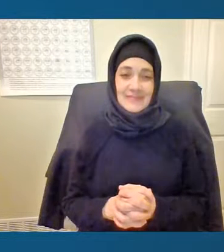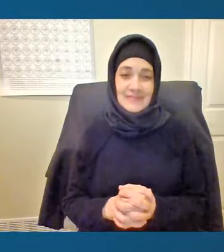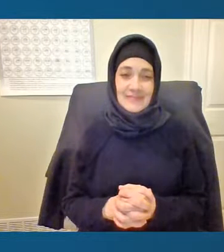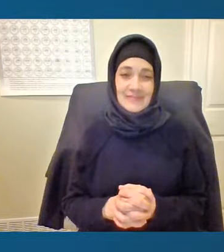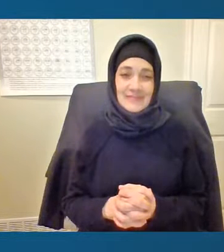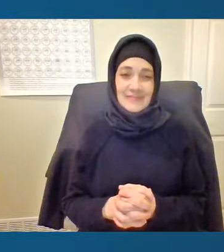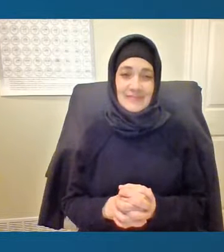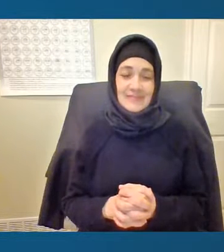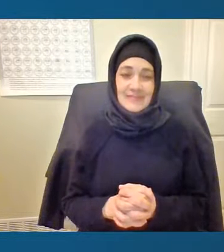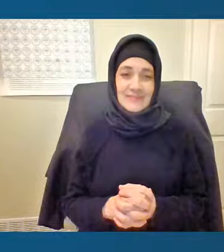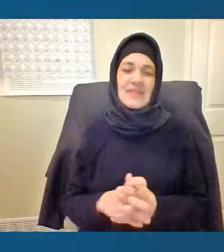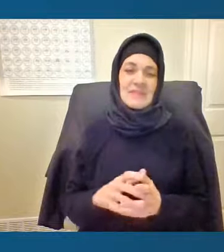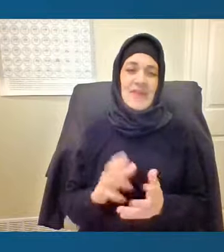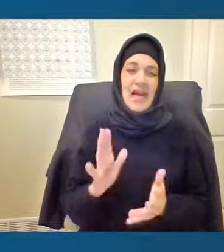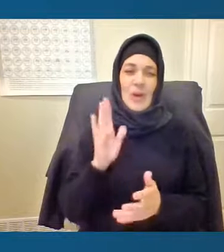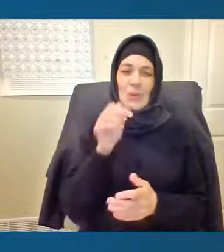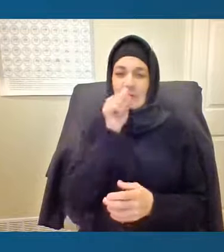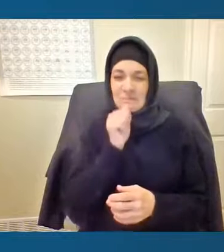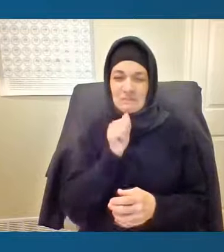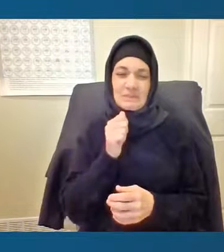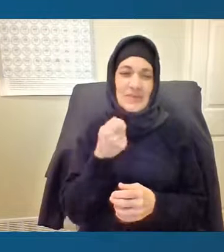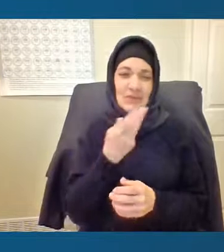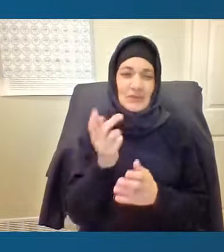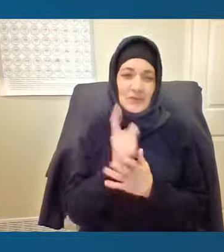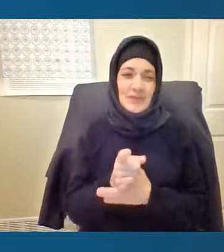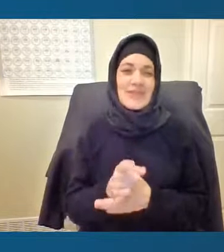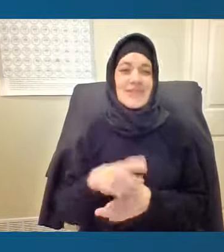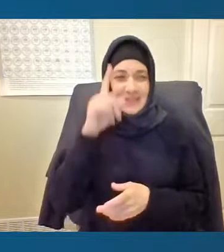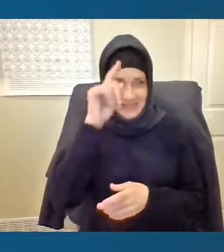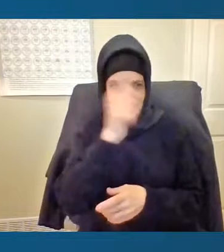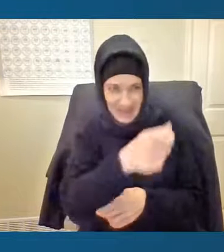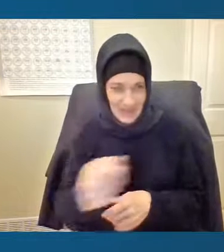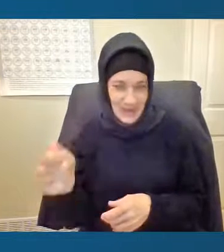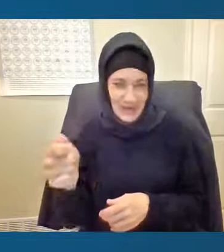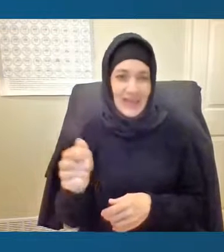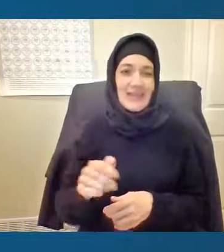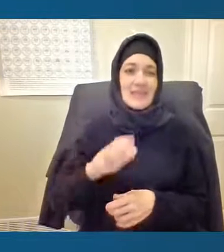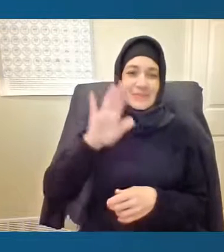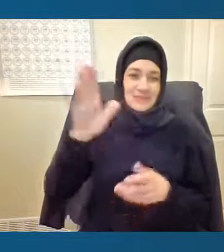Few minutes. Assalamu alaikum wa rahmatullahi wa barakatuh. Jazakumullah khair.